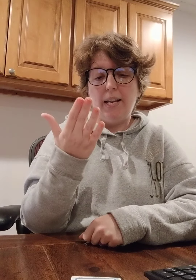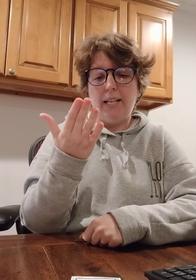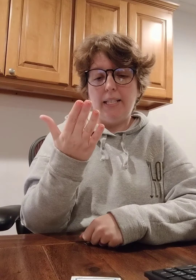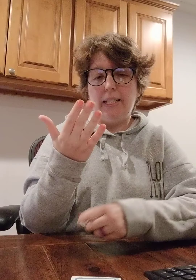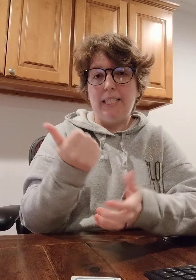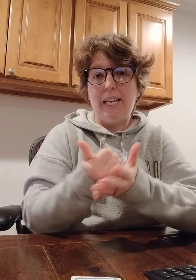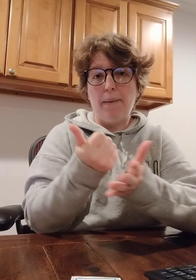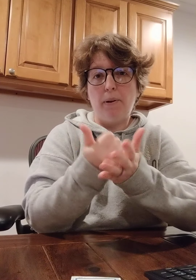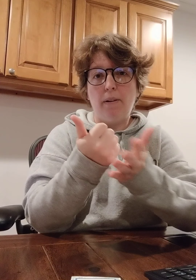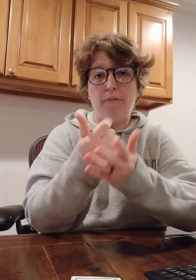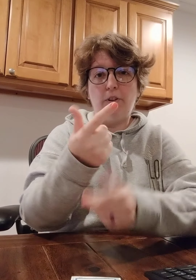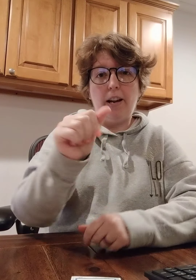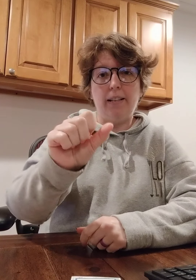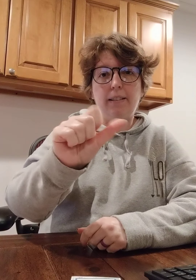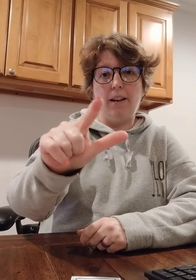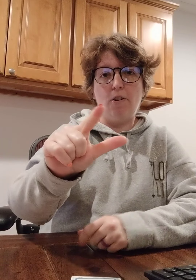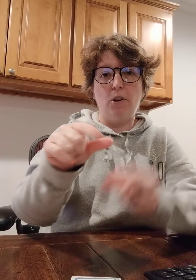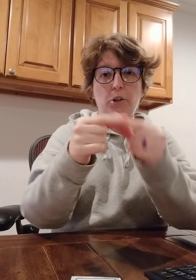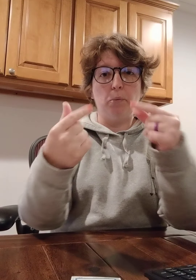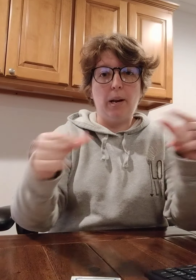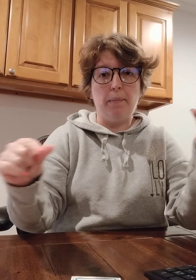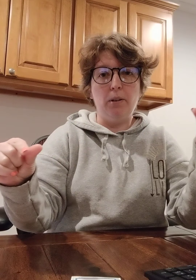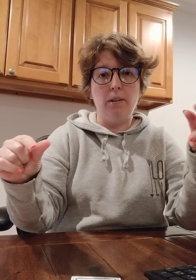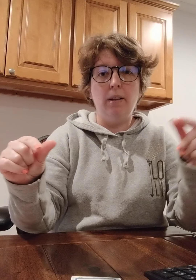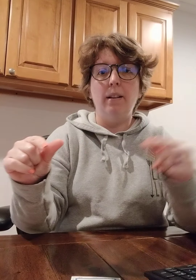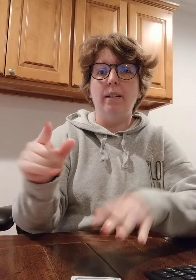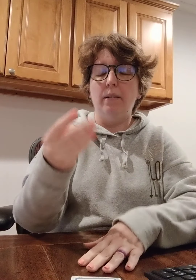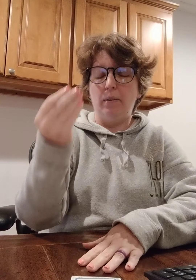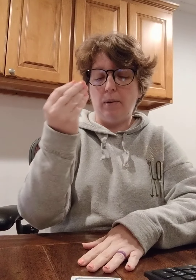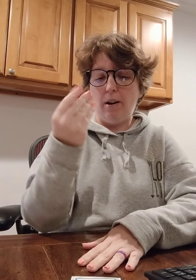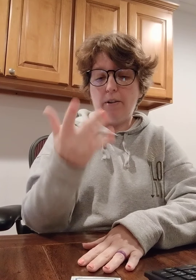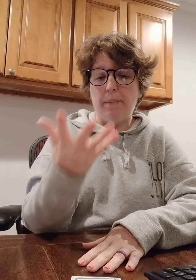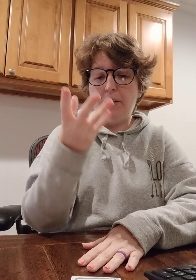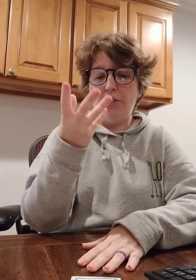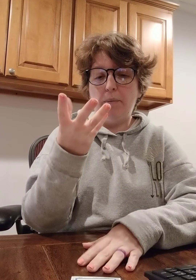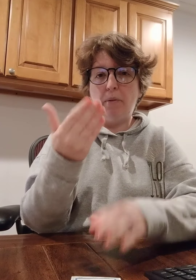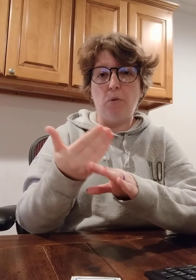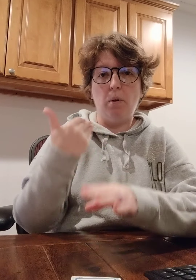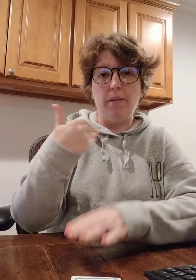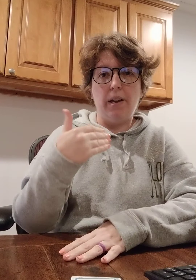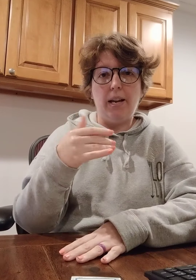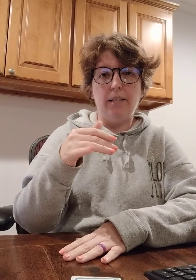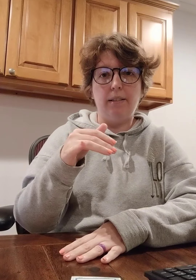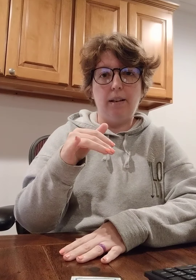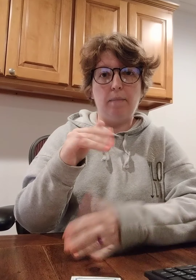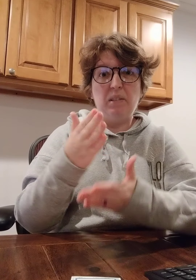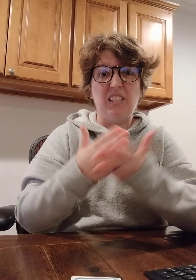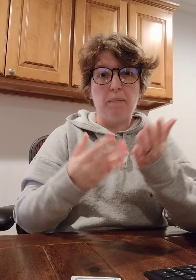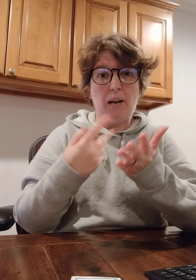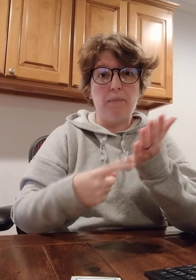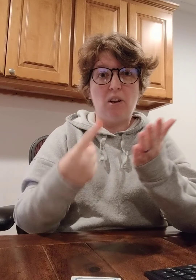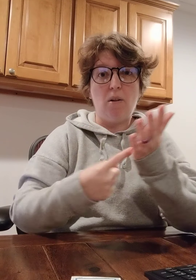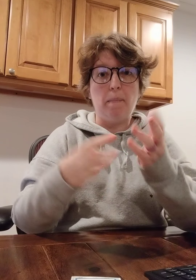One tip for Asl Grammar, I already mentioned before that sometimes our